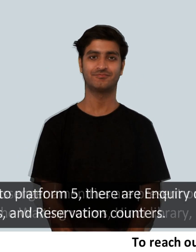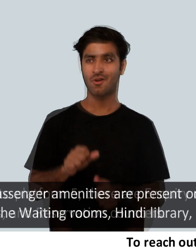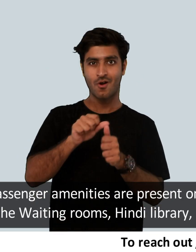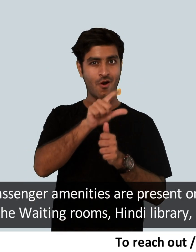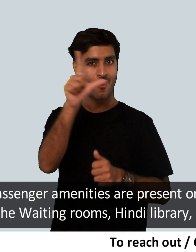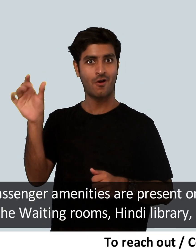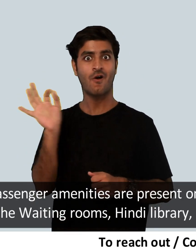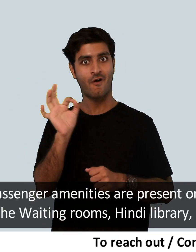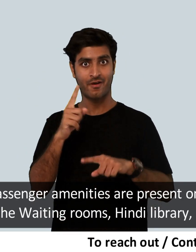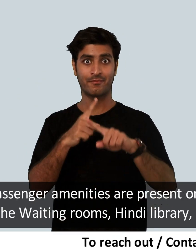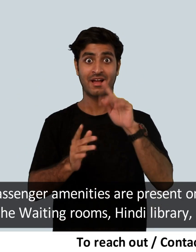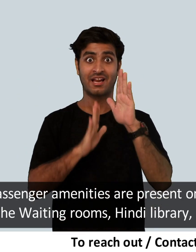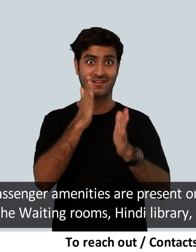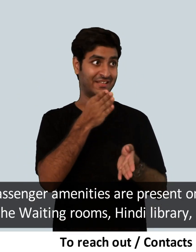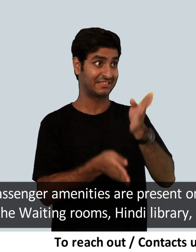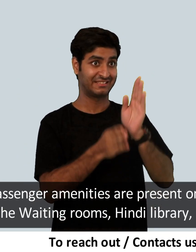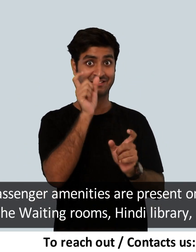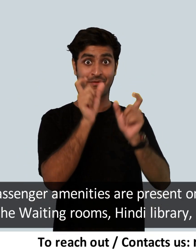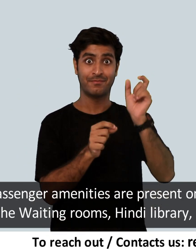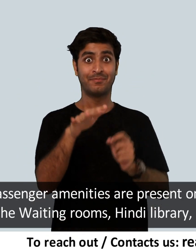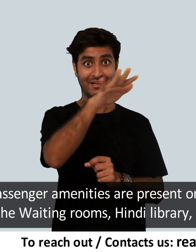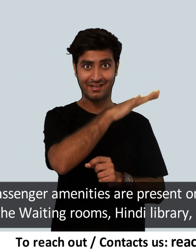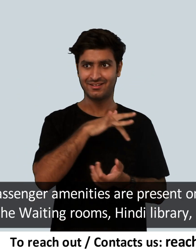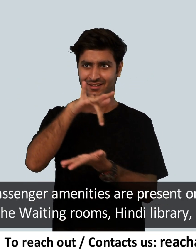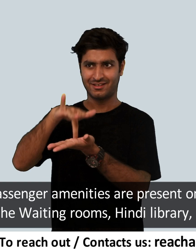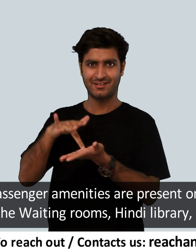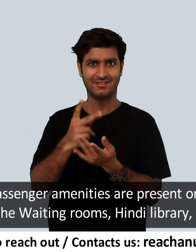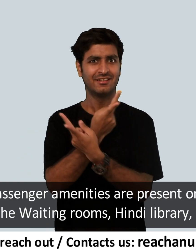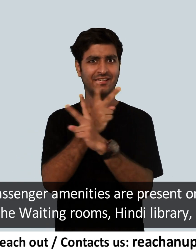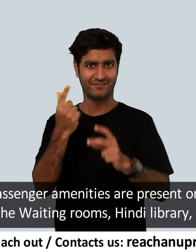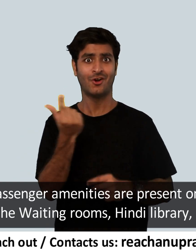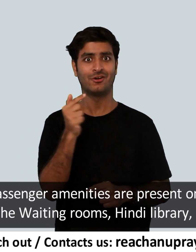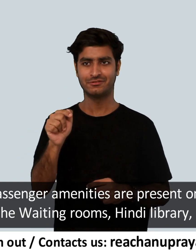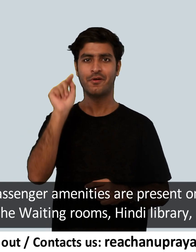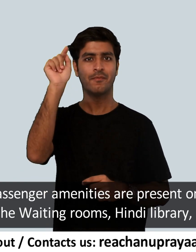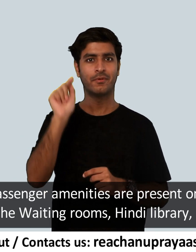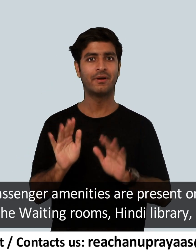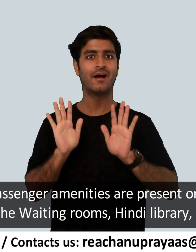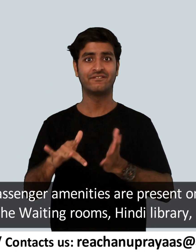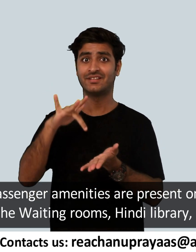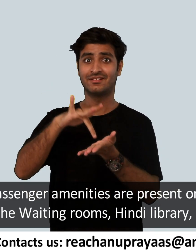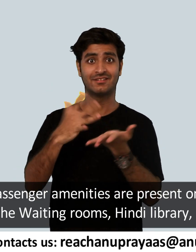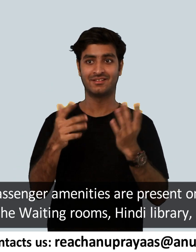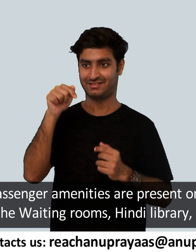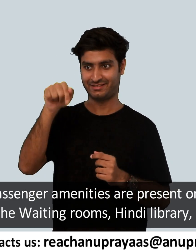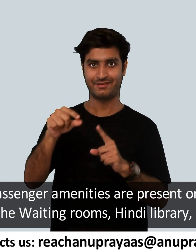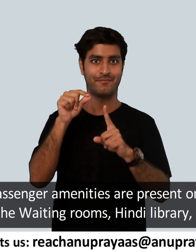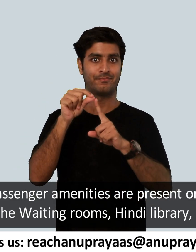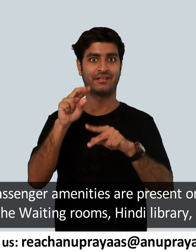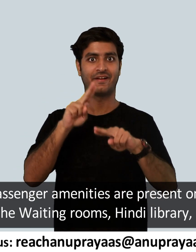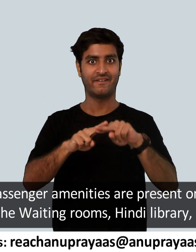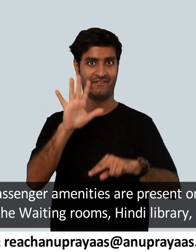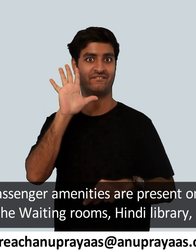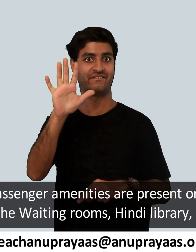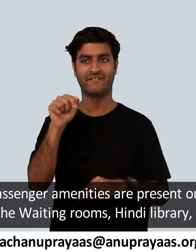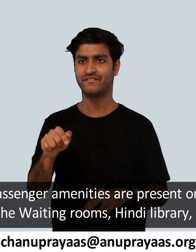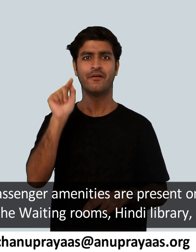All the offices and passenger amenities are present on platform 5 such as the waiting rooms,